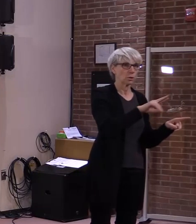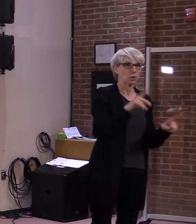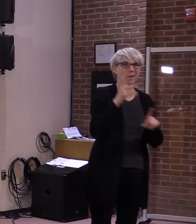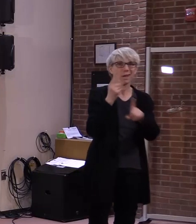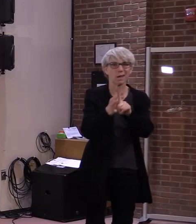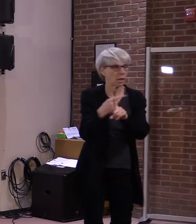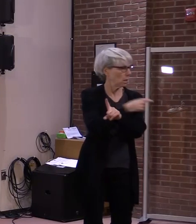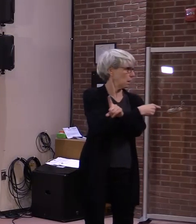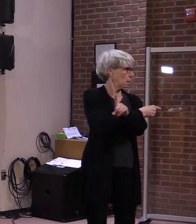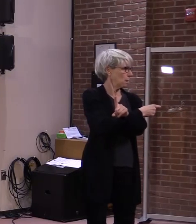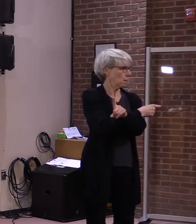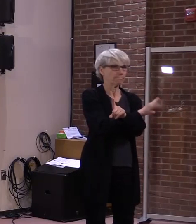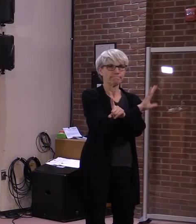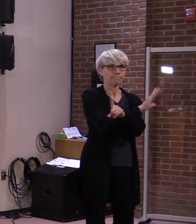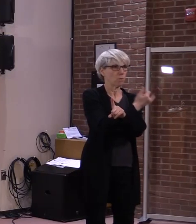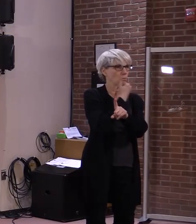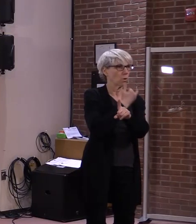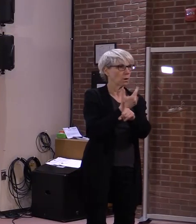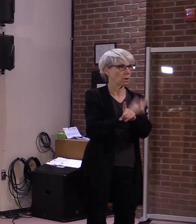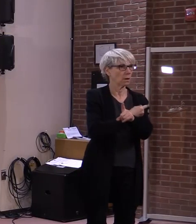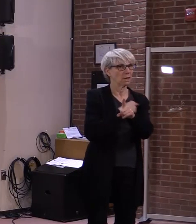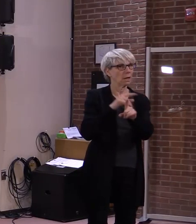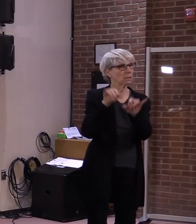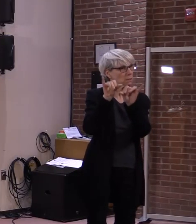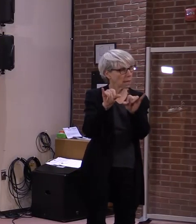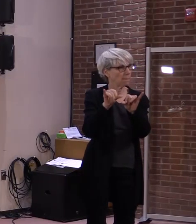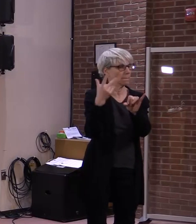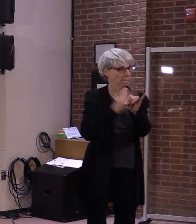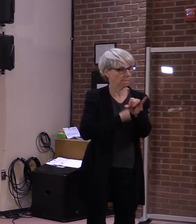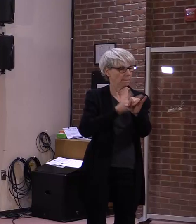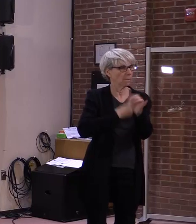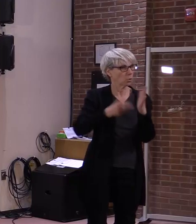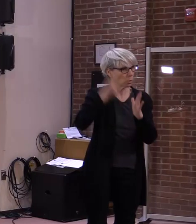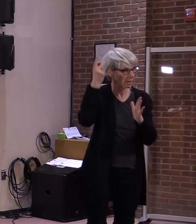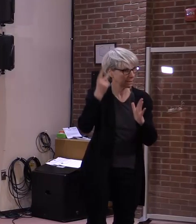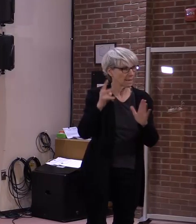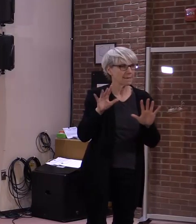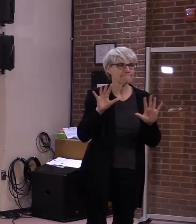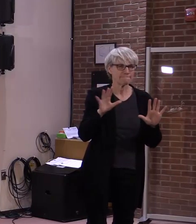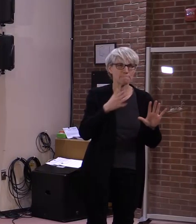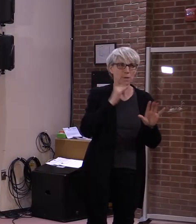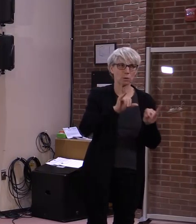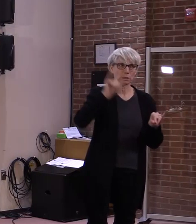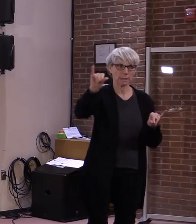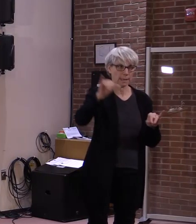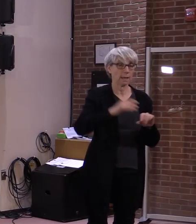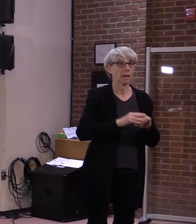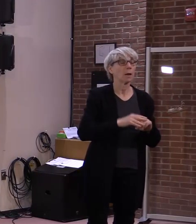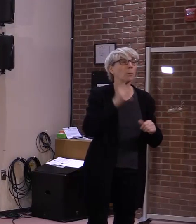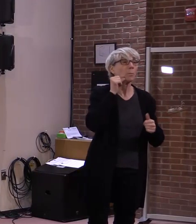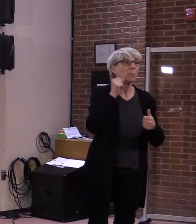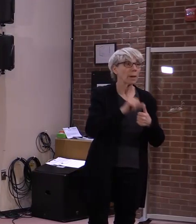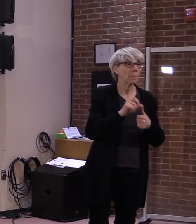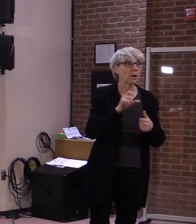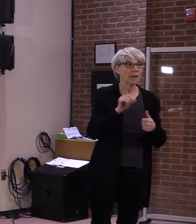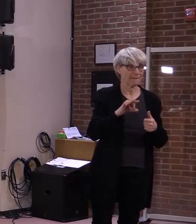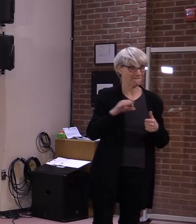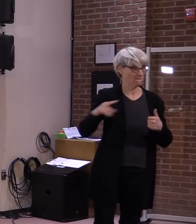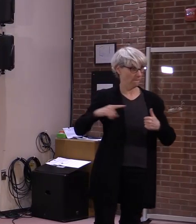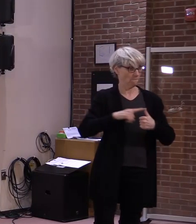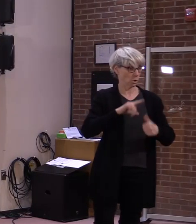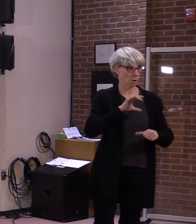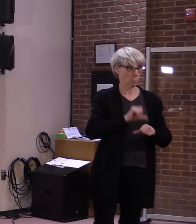switch. So it's better to, and we have encouraged people that if you make an appointment at a site,